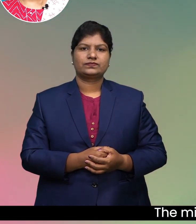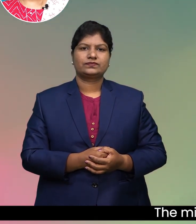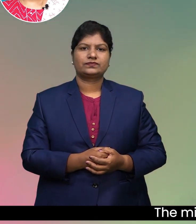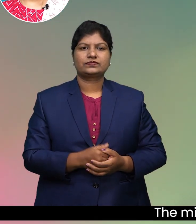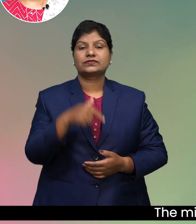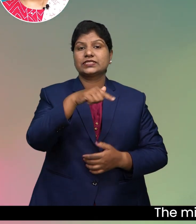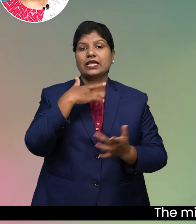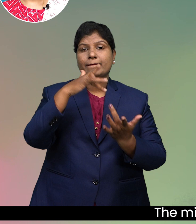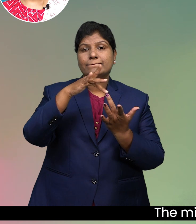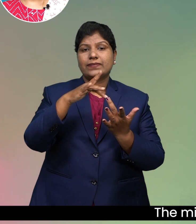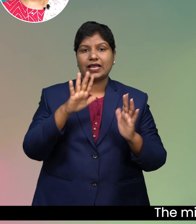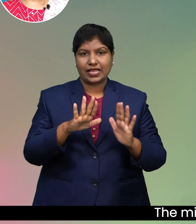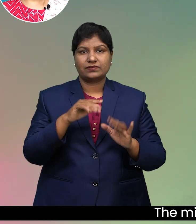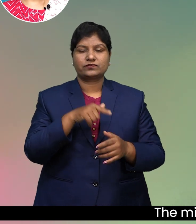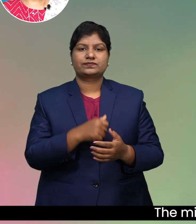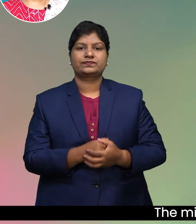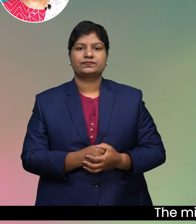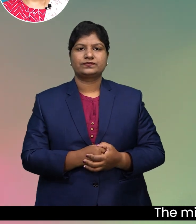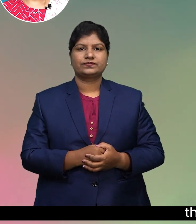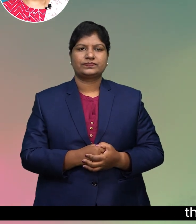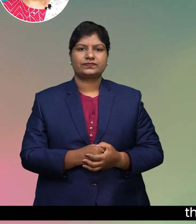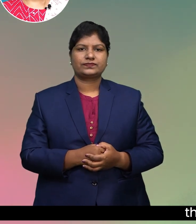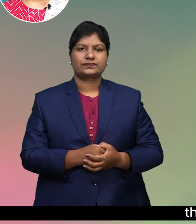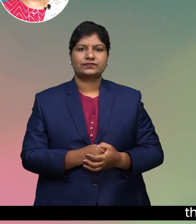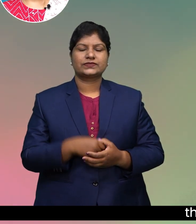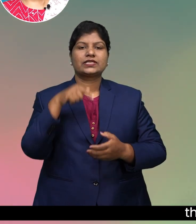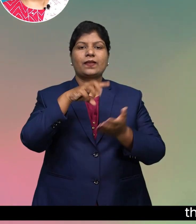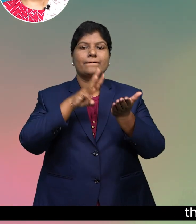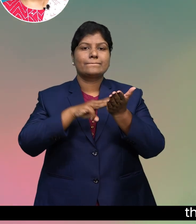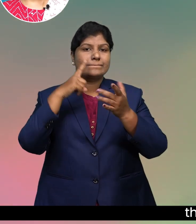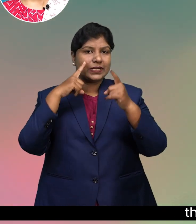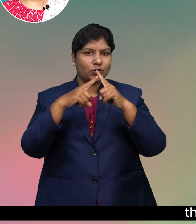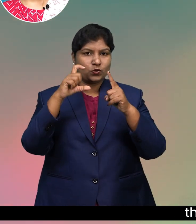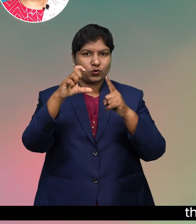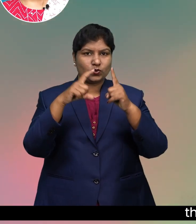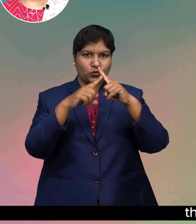The middle piece contains the mitochondria,